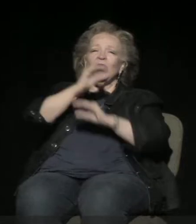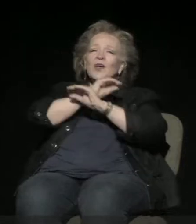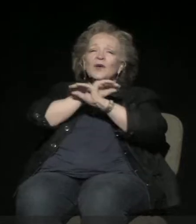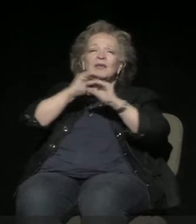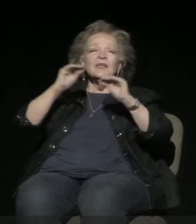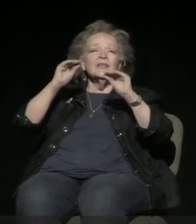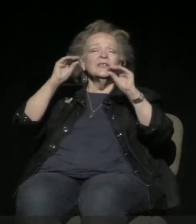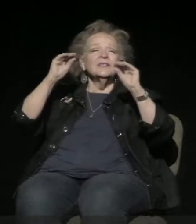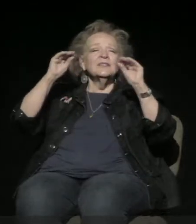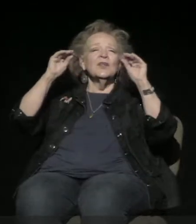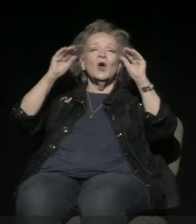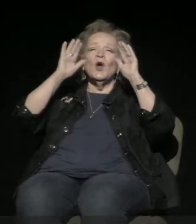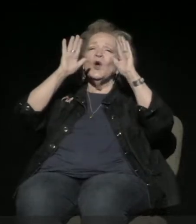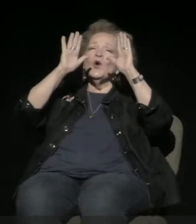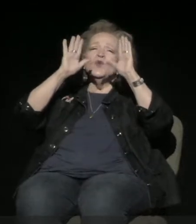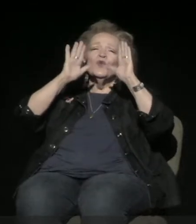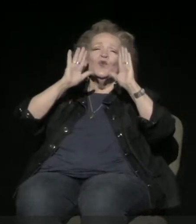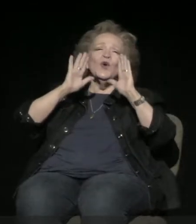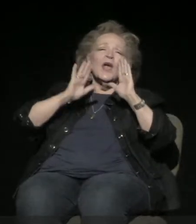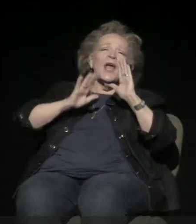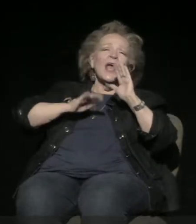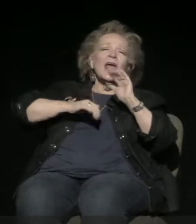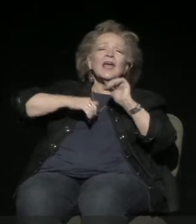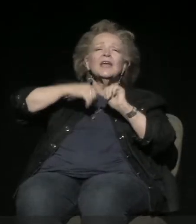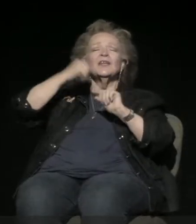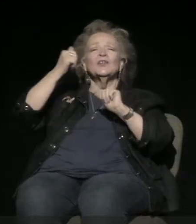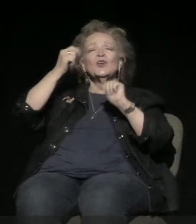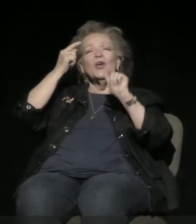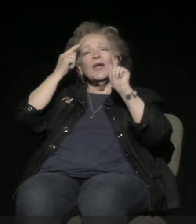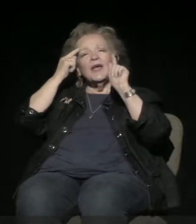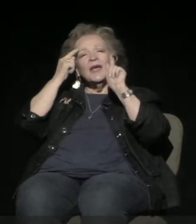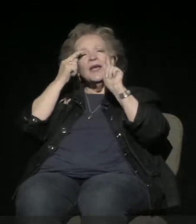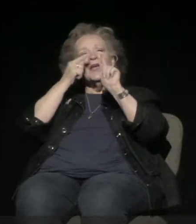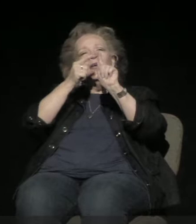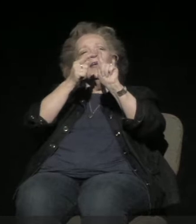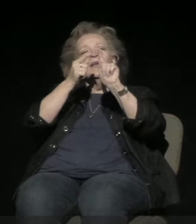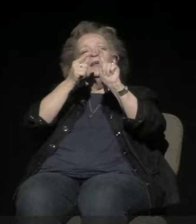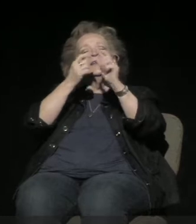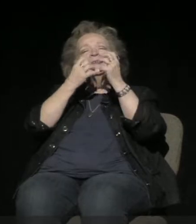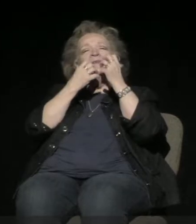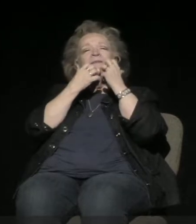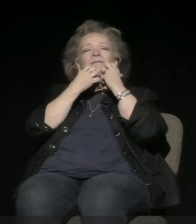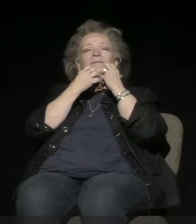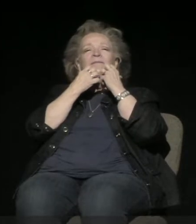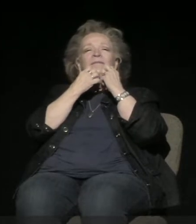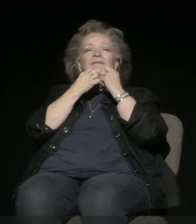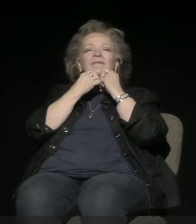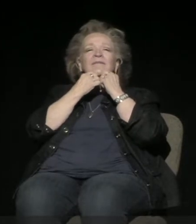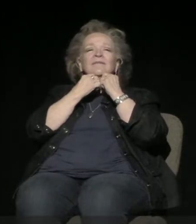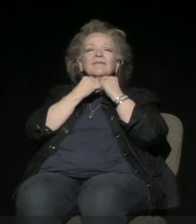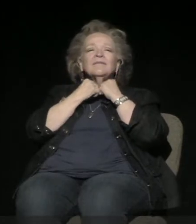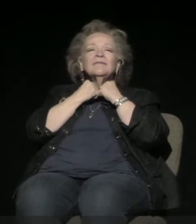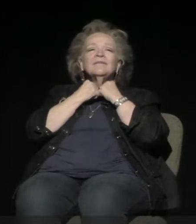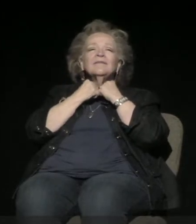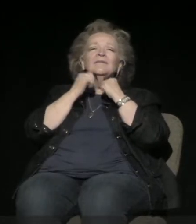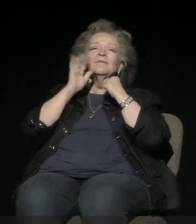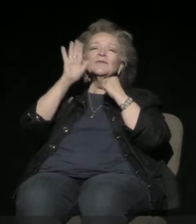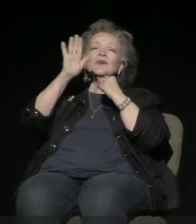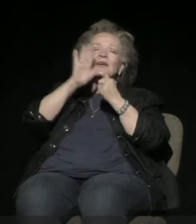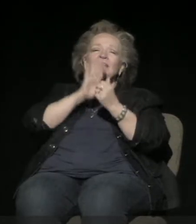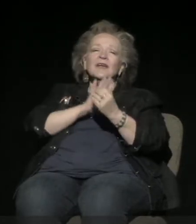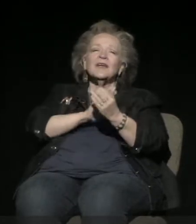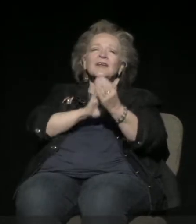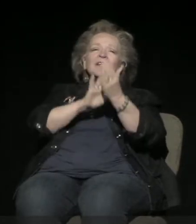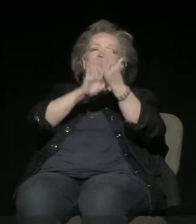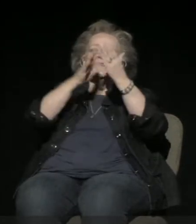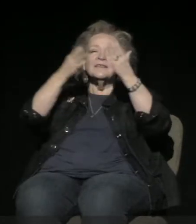There Is No Higher Aid In Your